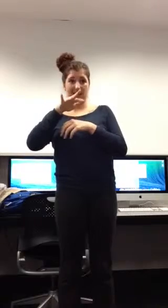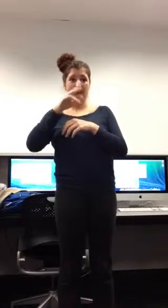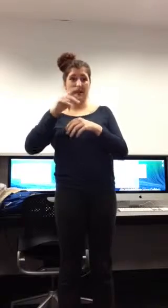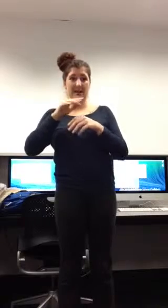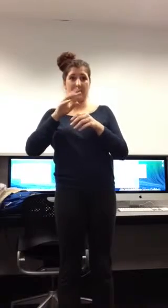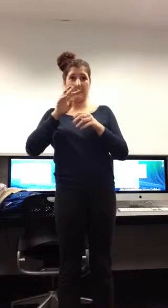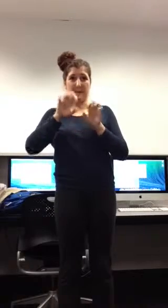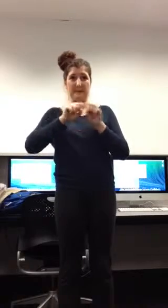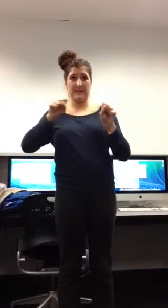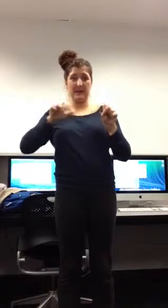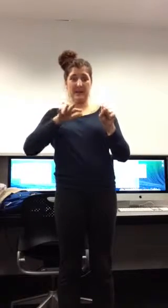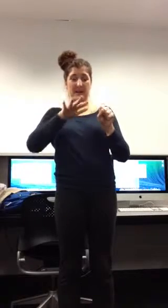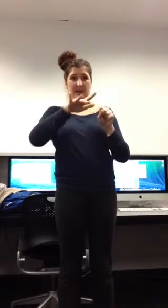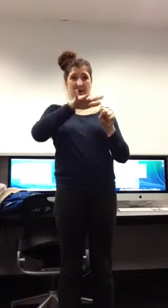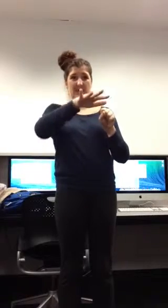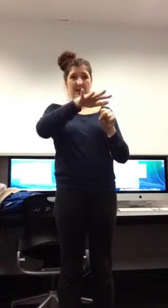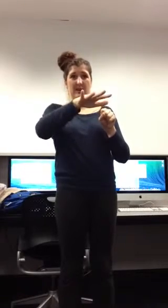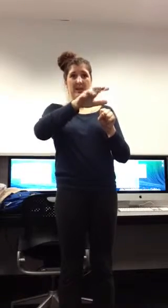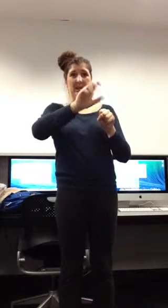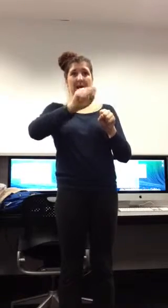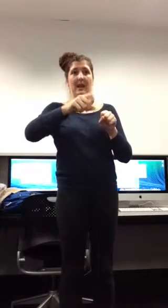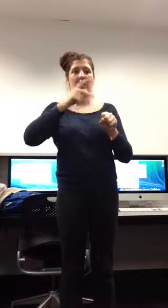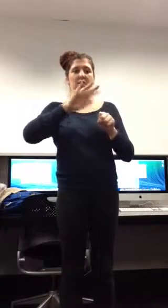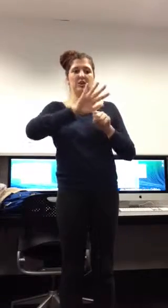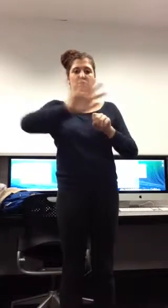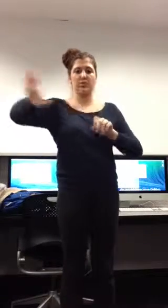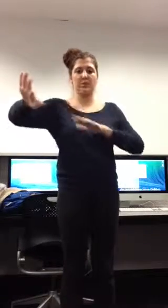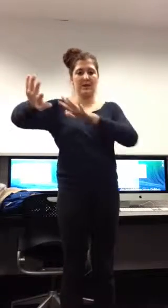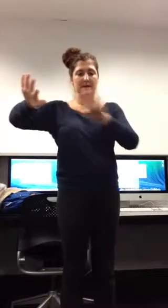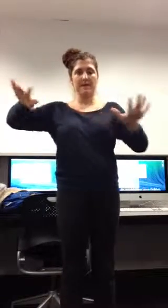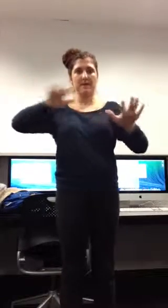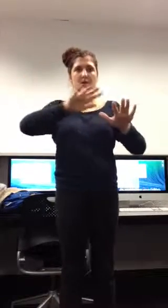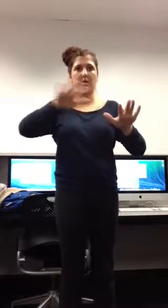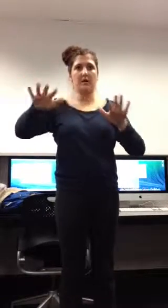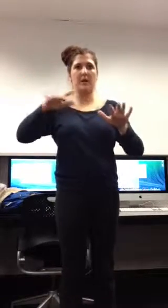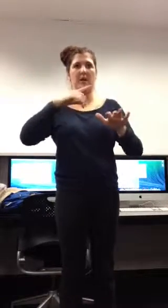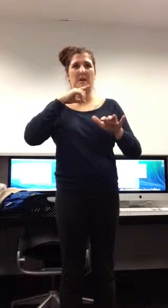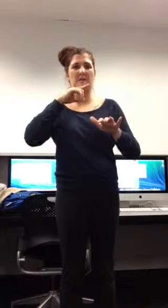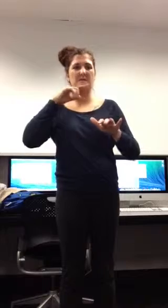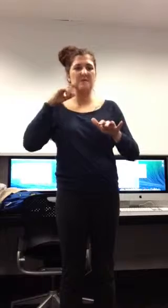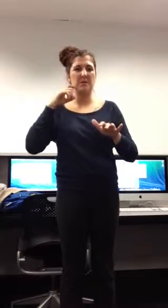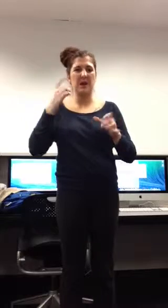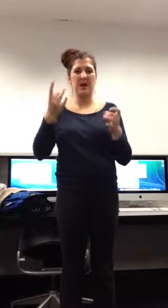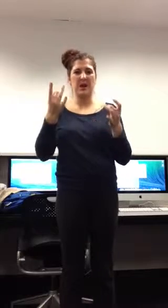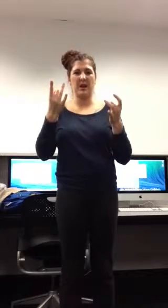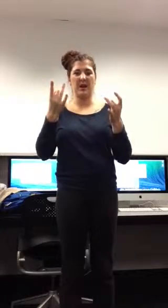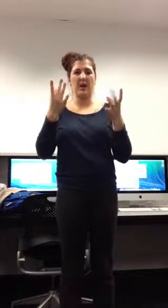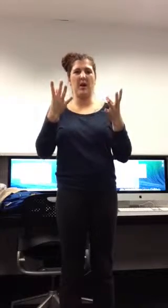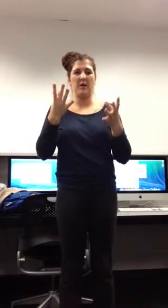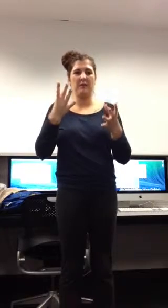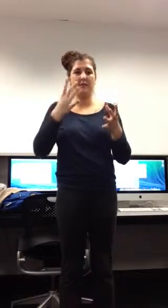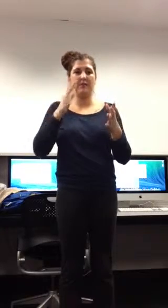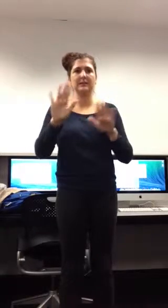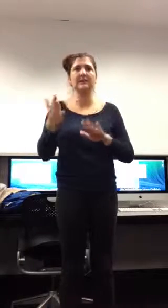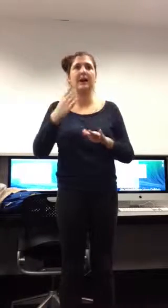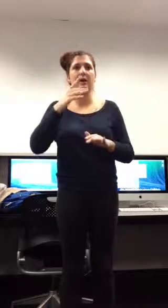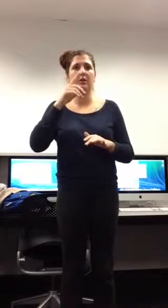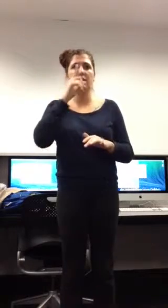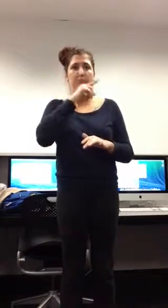and sweep off handfuls of dried dung of rats. These rats were